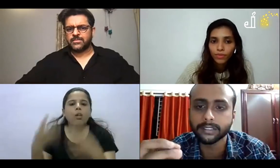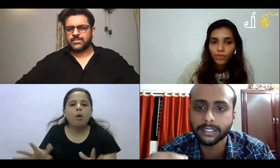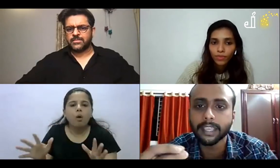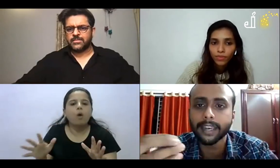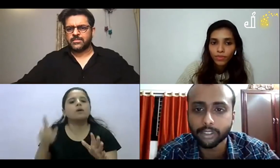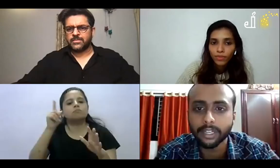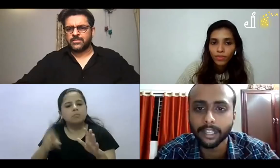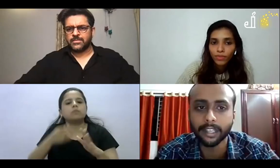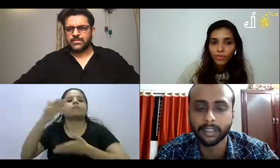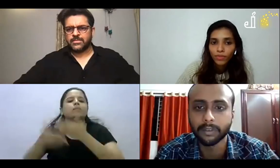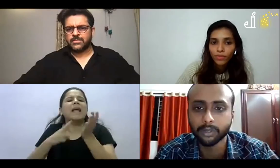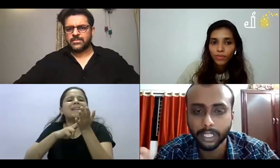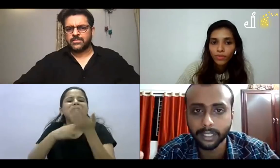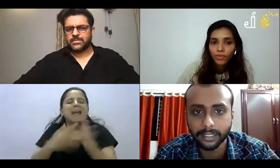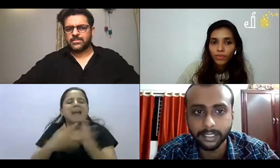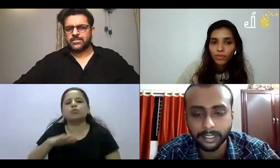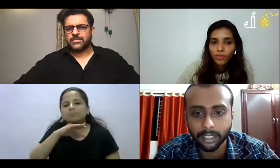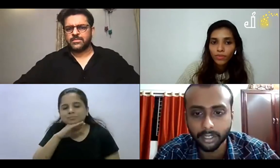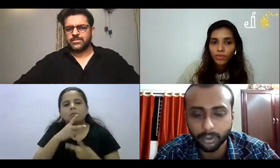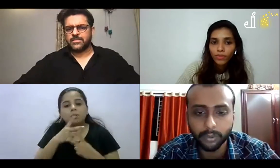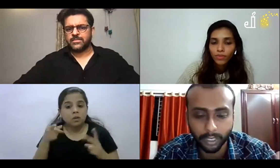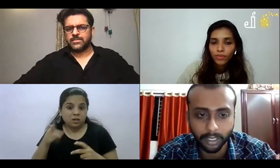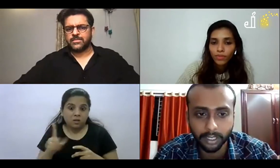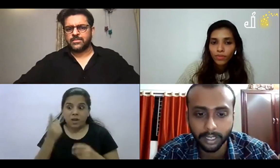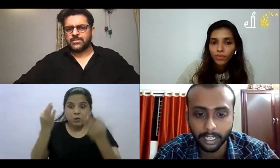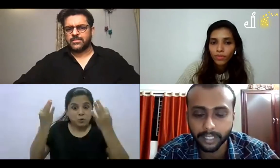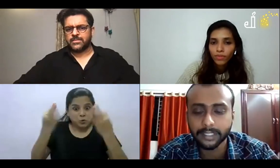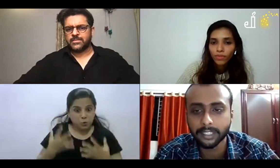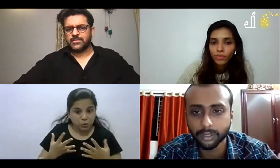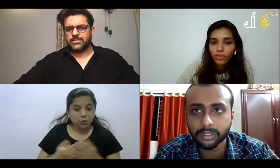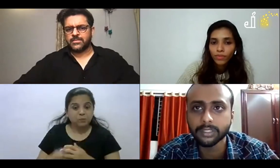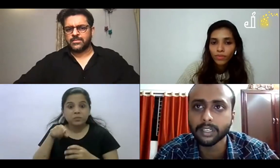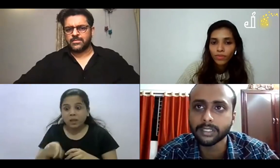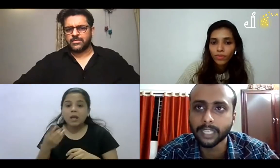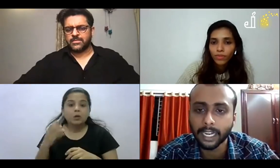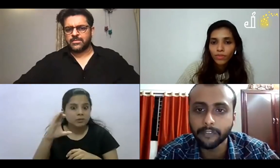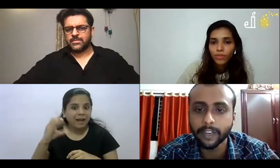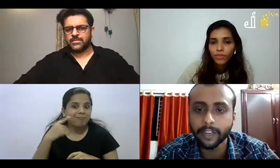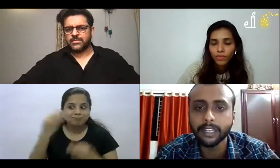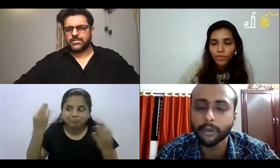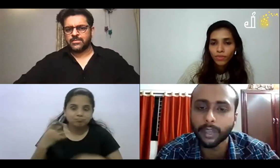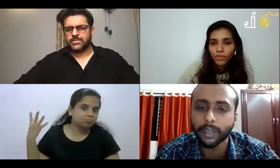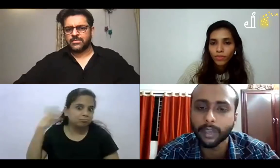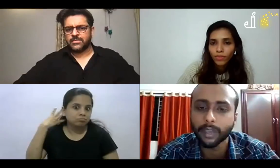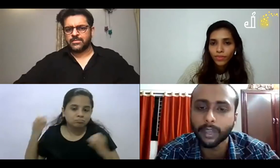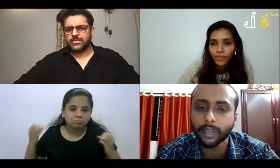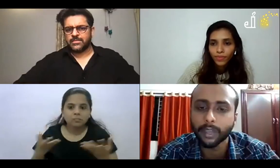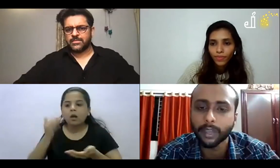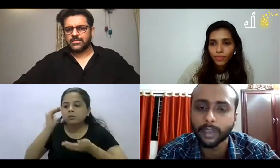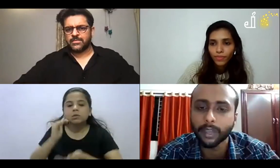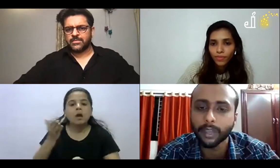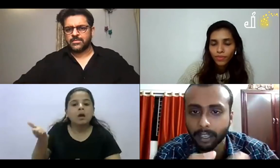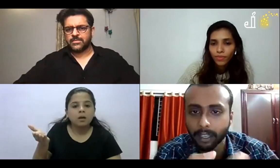as just like a natural hearing. So since it is a new device that is used, the child will require some